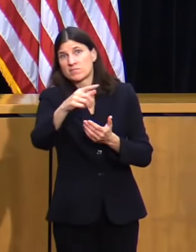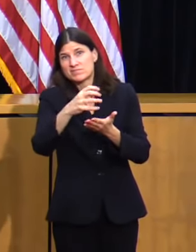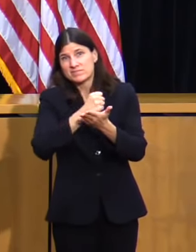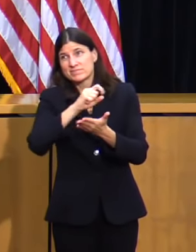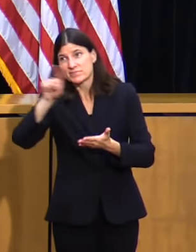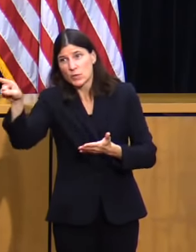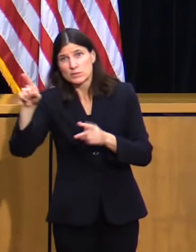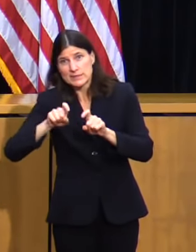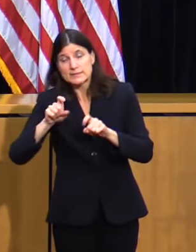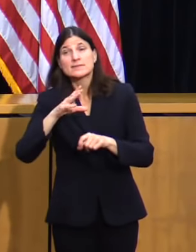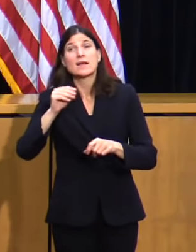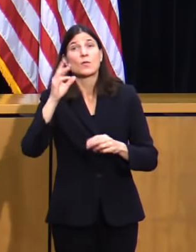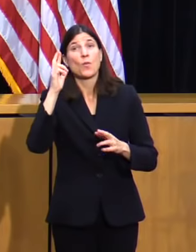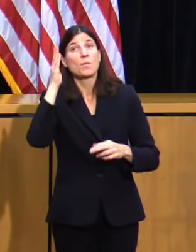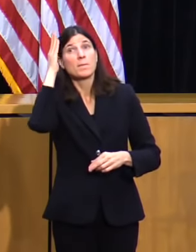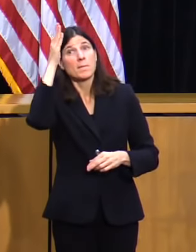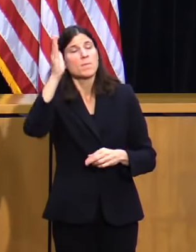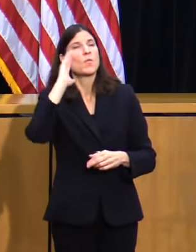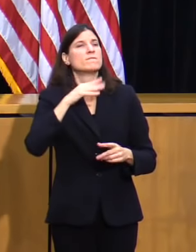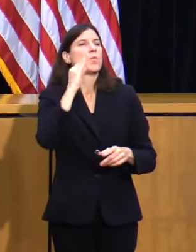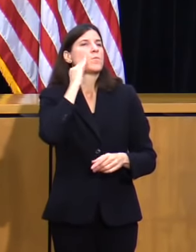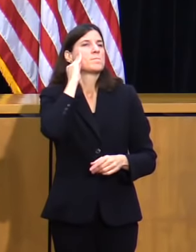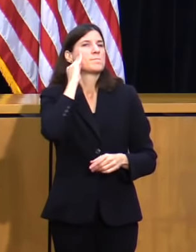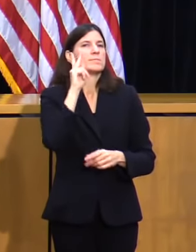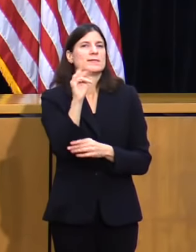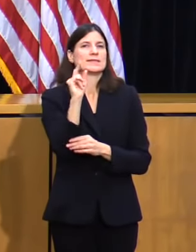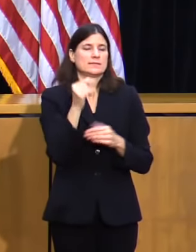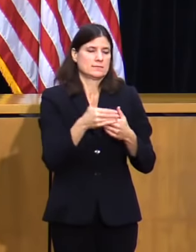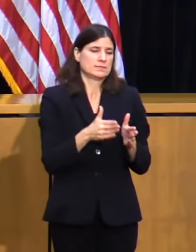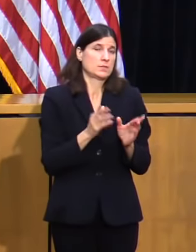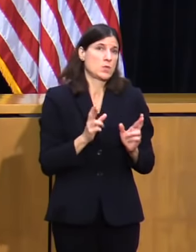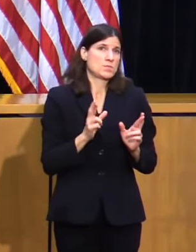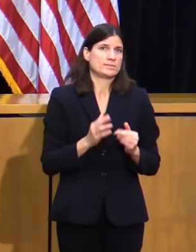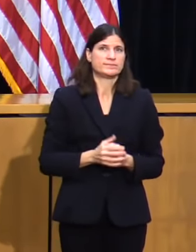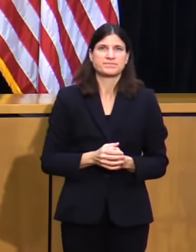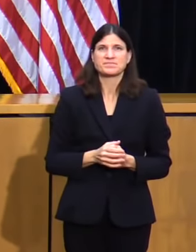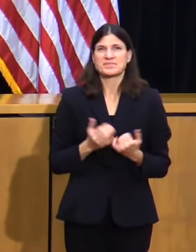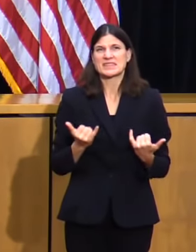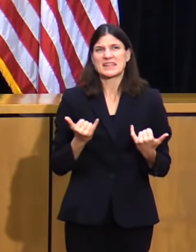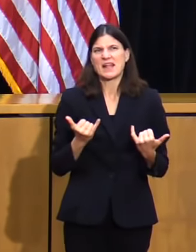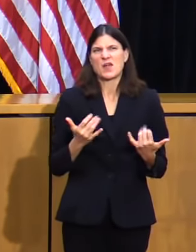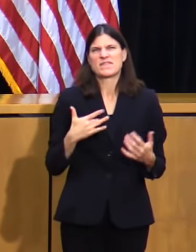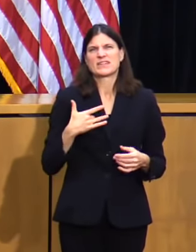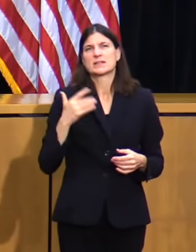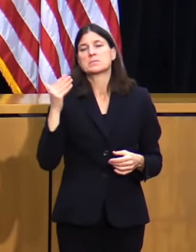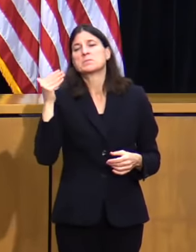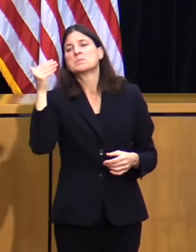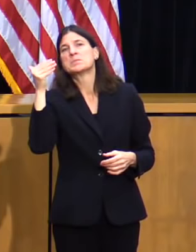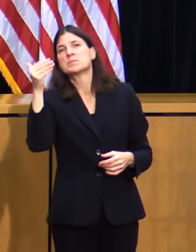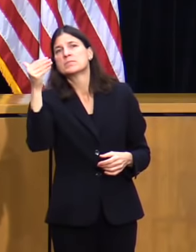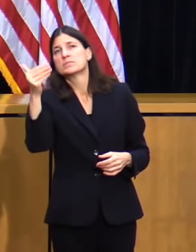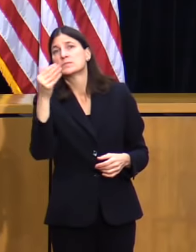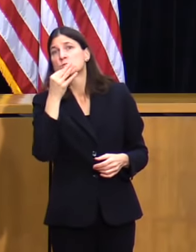are quite good. And I think we will have that type of test available for wide